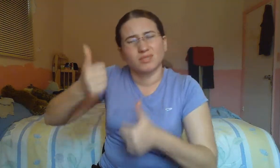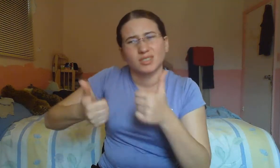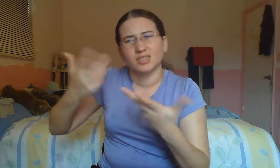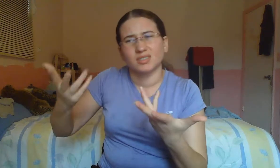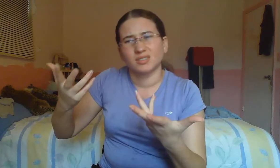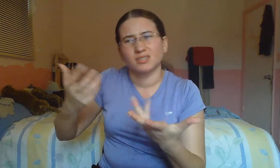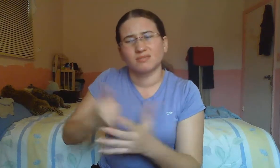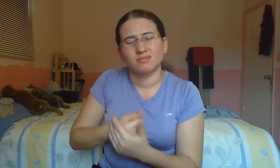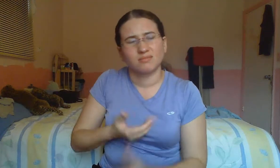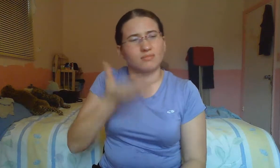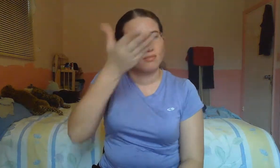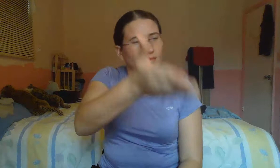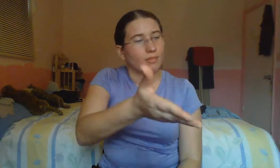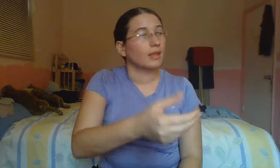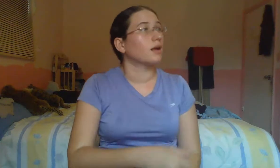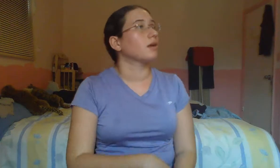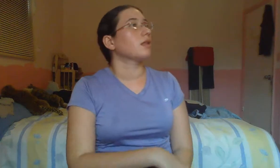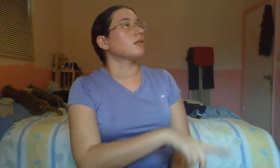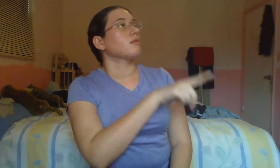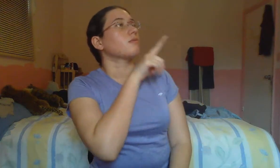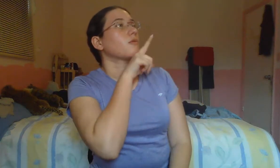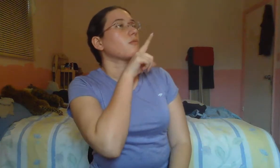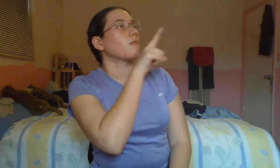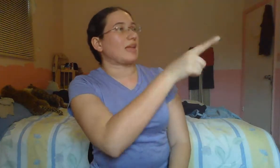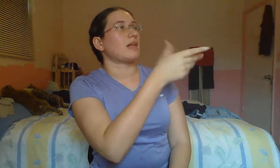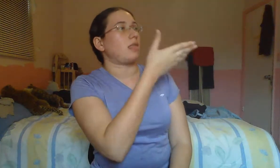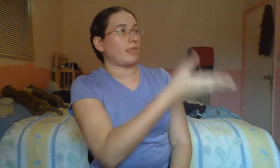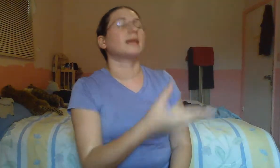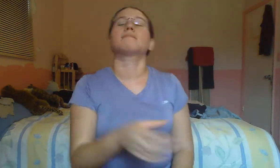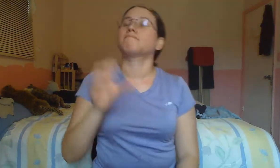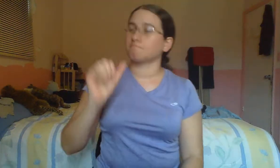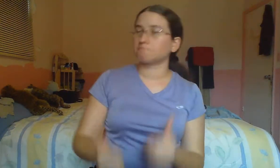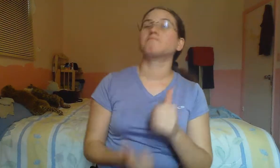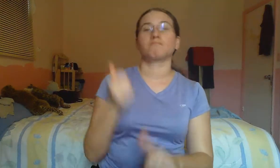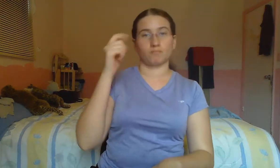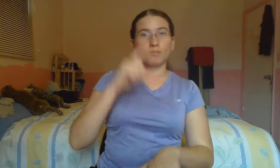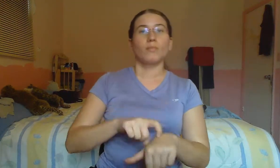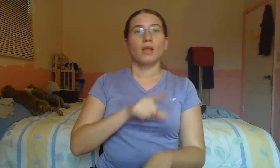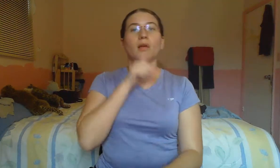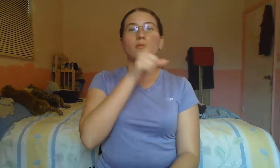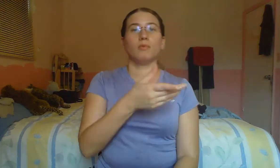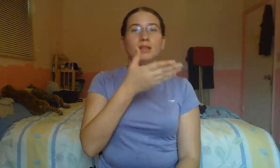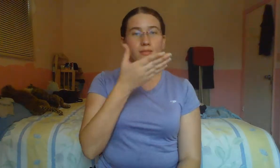I think they are the real thing. Yeah, usually they are the real thing. What are some examples of primary sources?